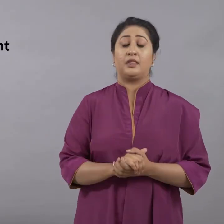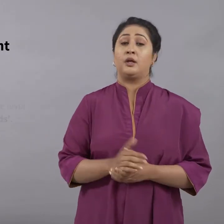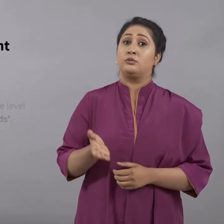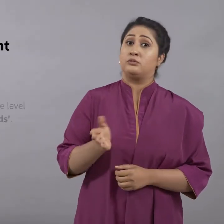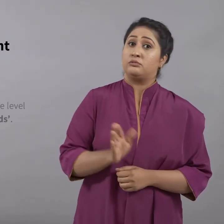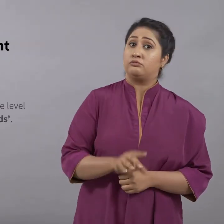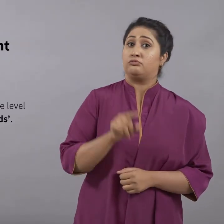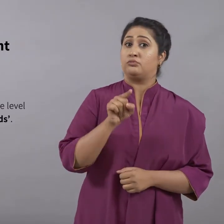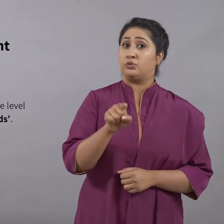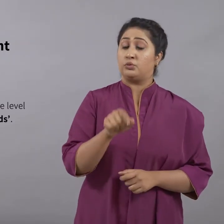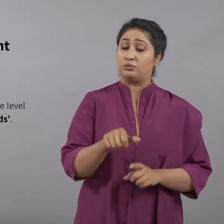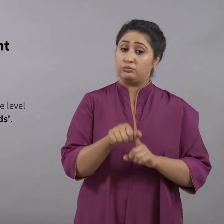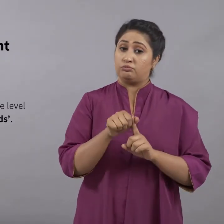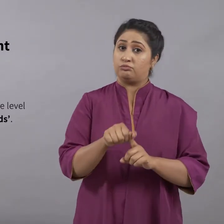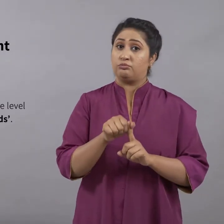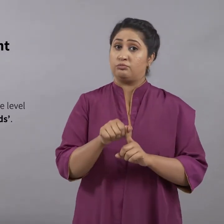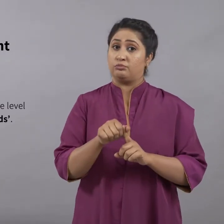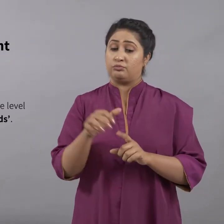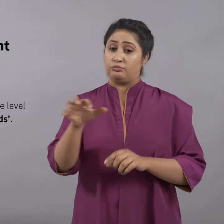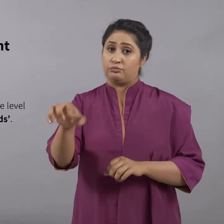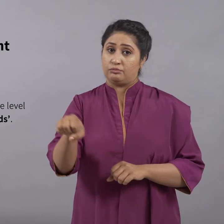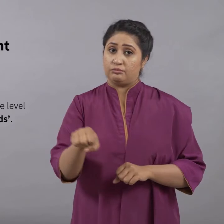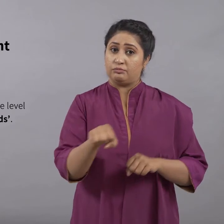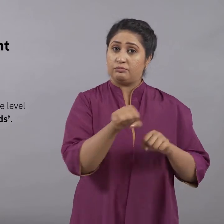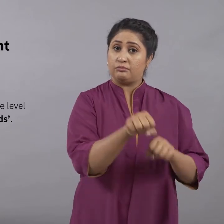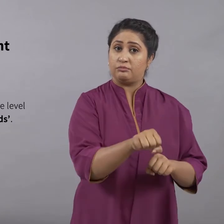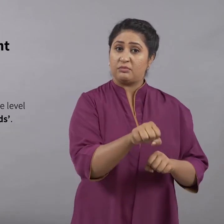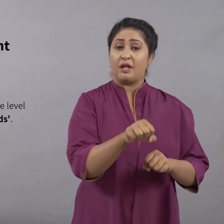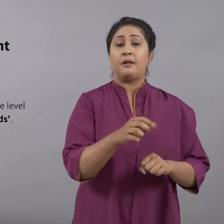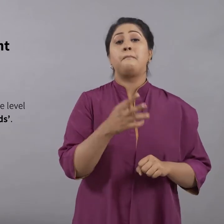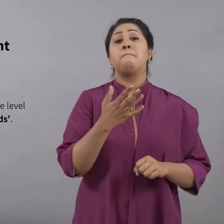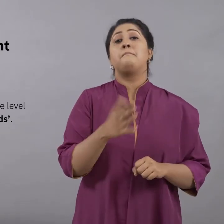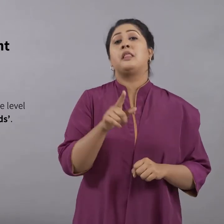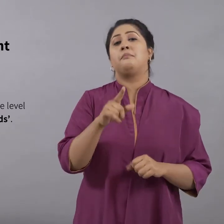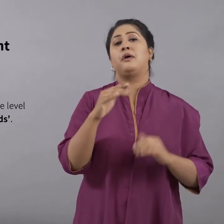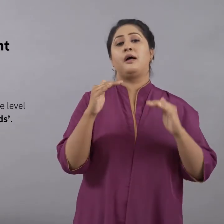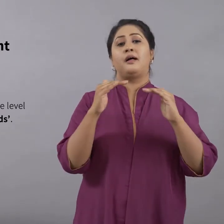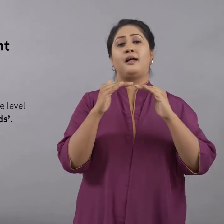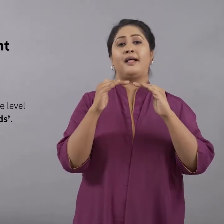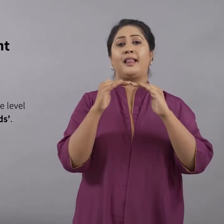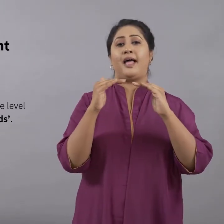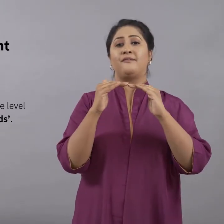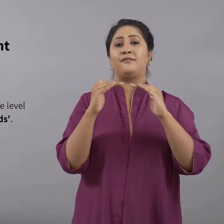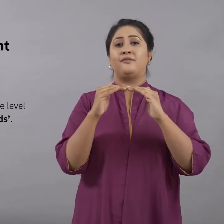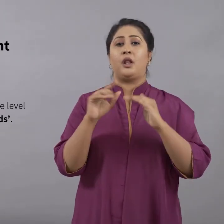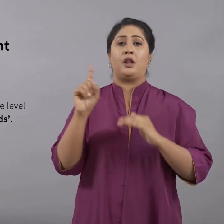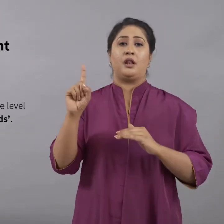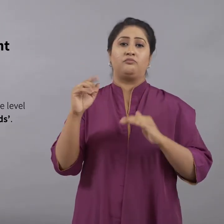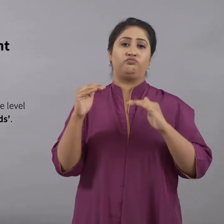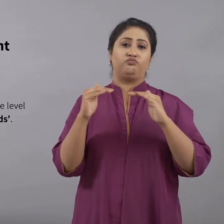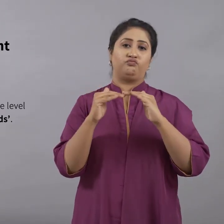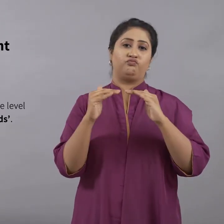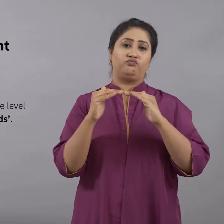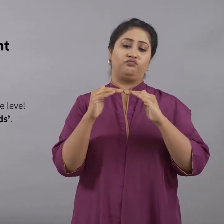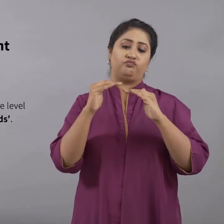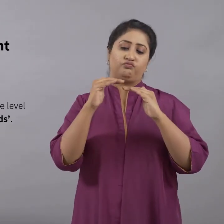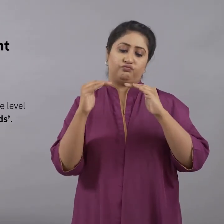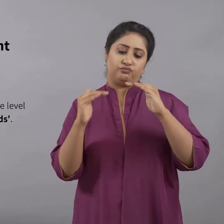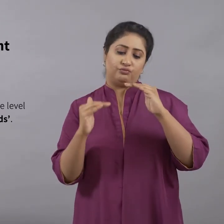Then you should take the student to one level lower and ask the student to